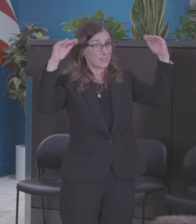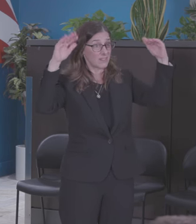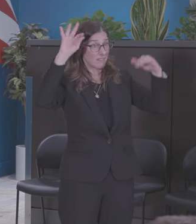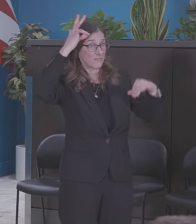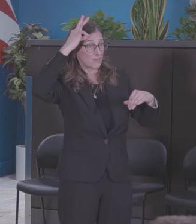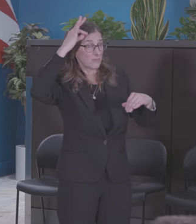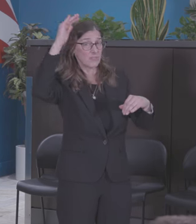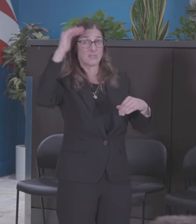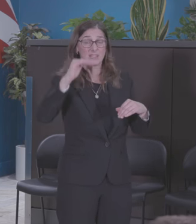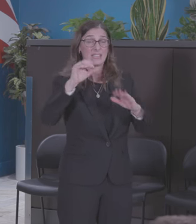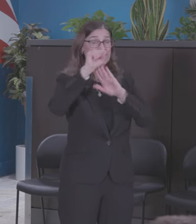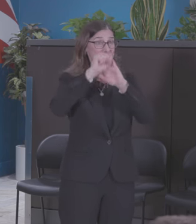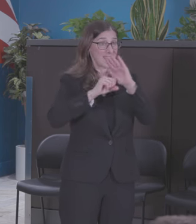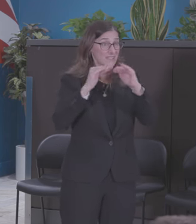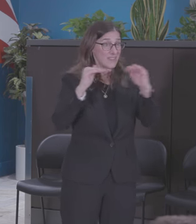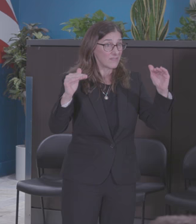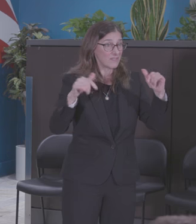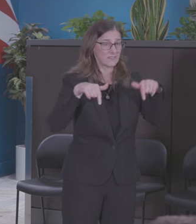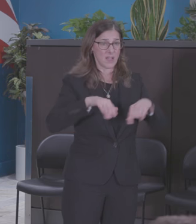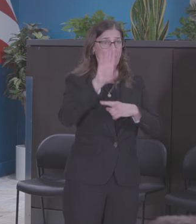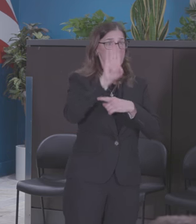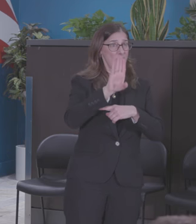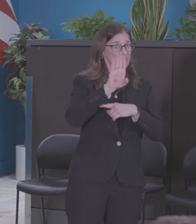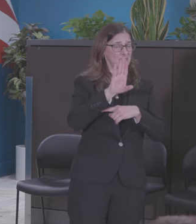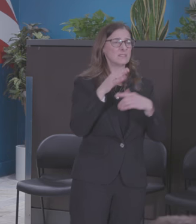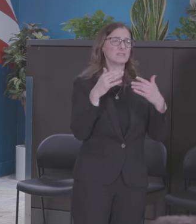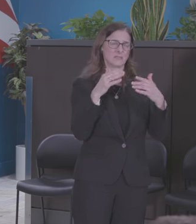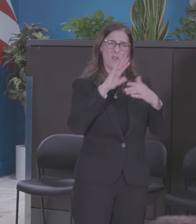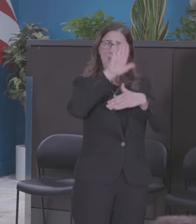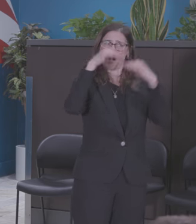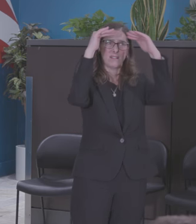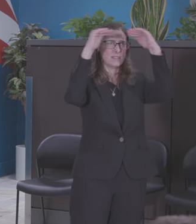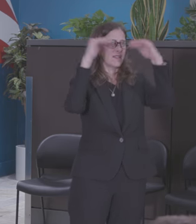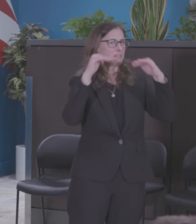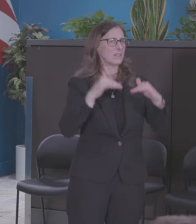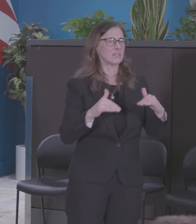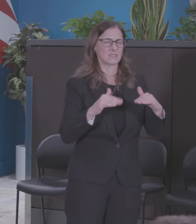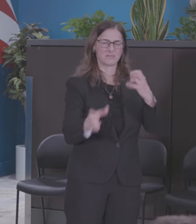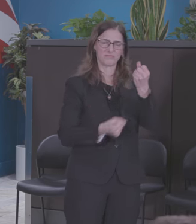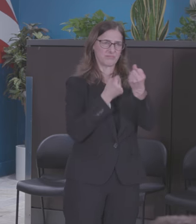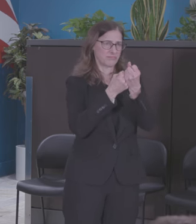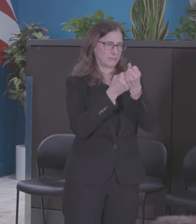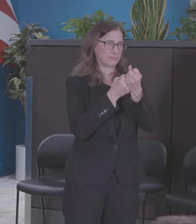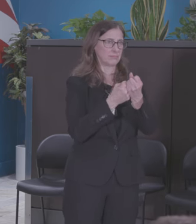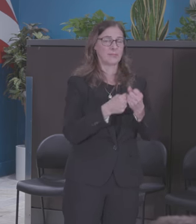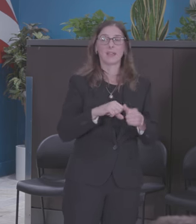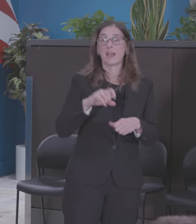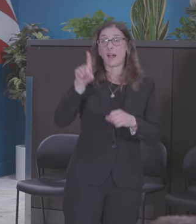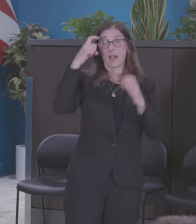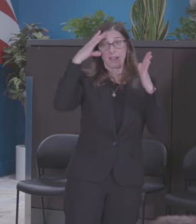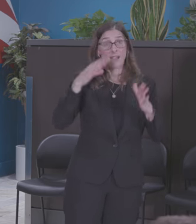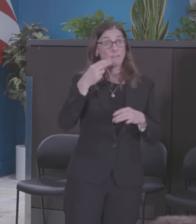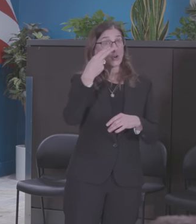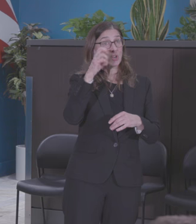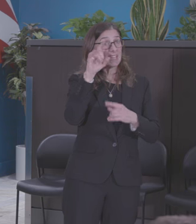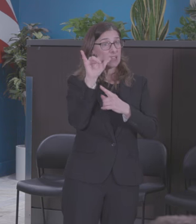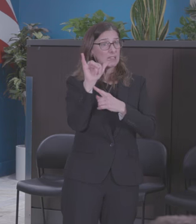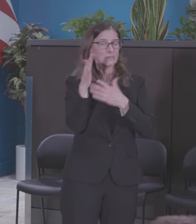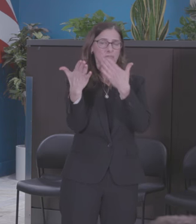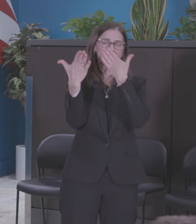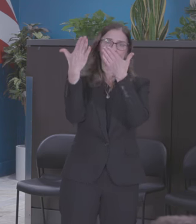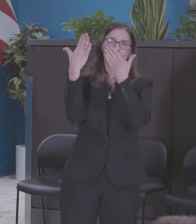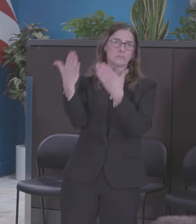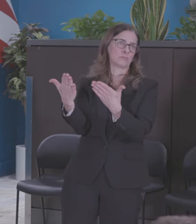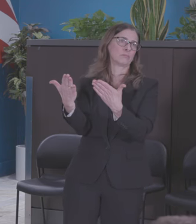Healey, thank you from the center, from all veterans, for initiating this comprehensive campaign to ensure